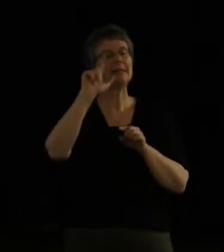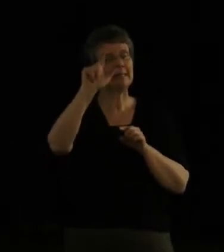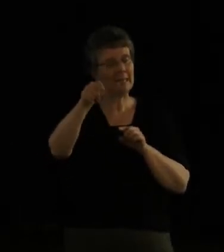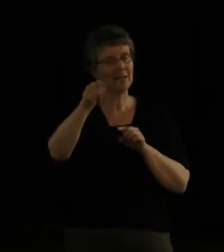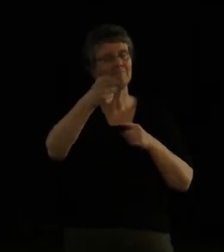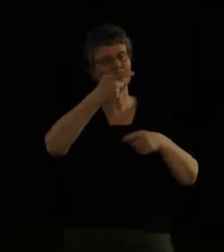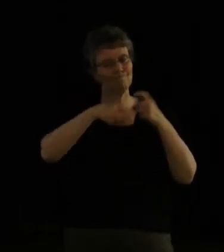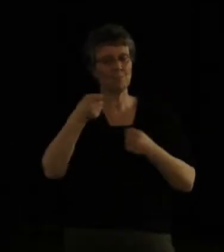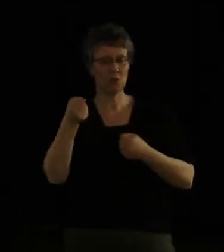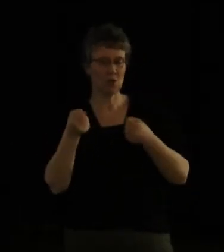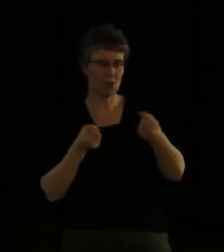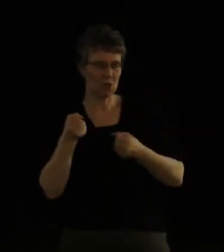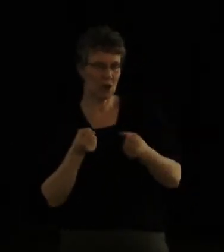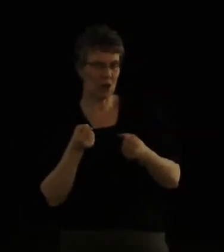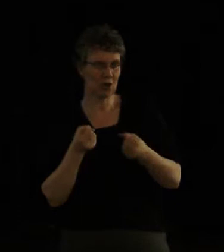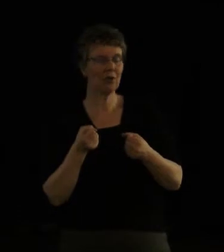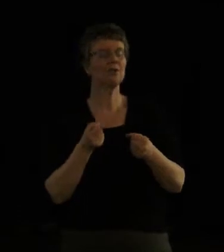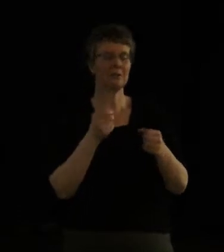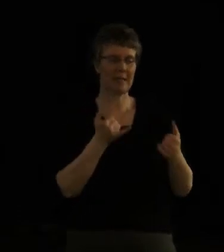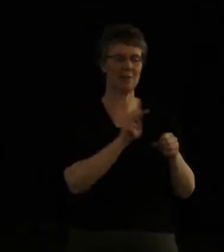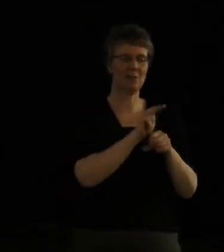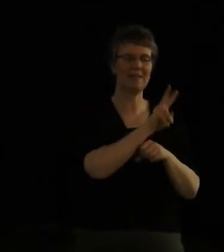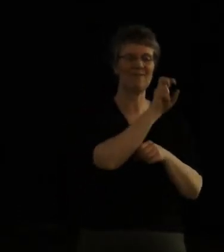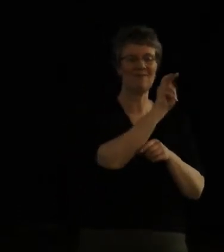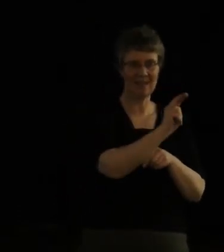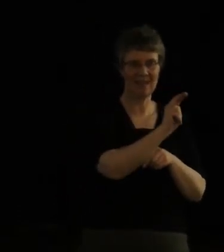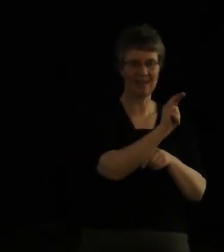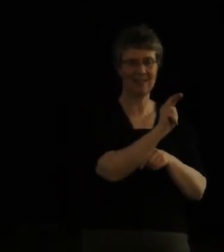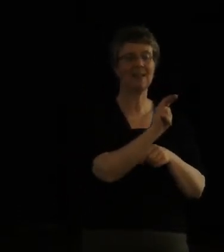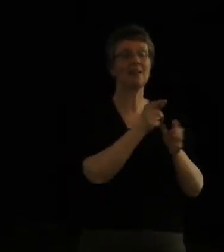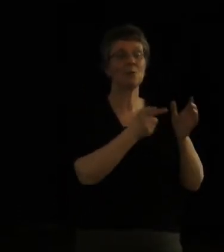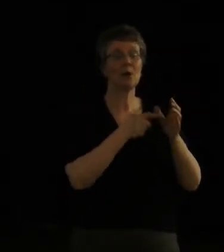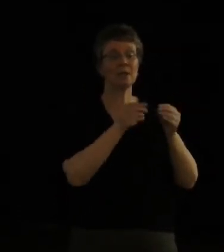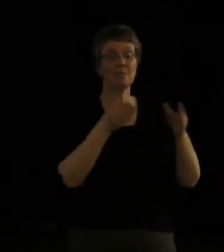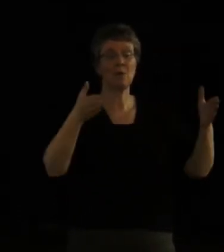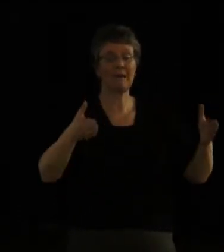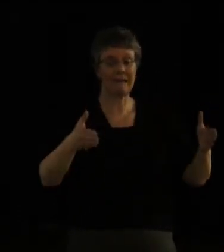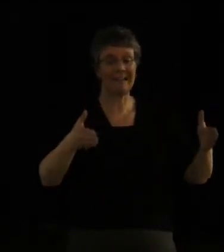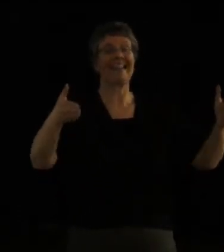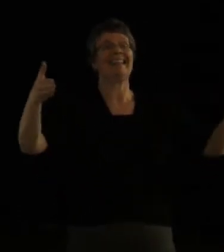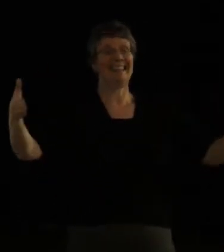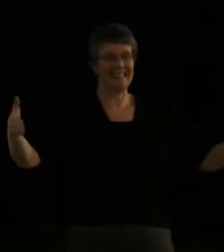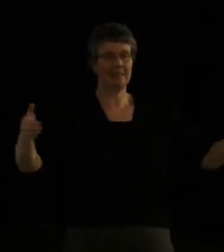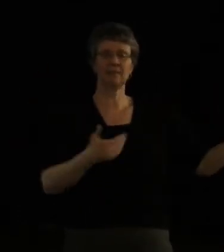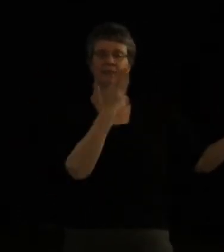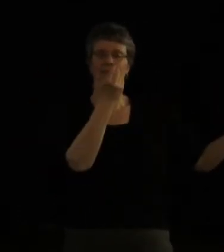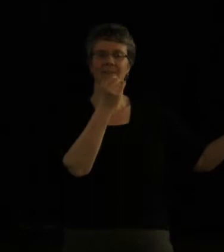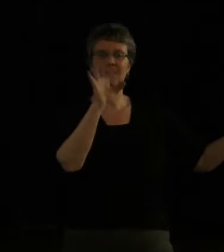wheelchair accessible van needs about 15 feet. So these 2 parking stalls with the middle portion is a transfer zone.